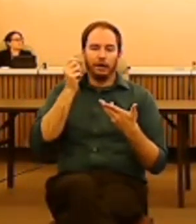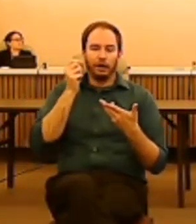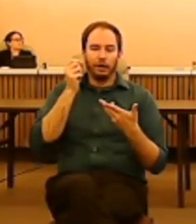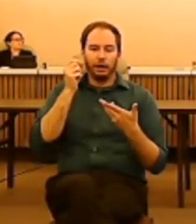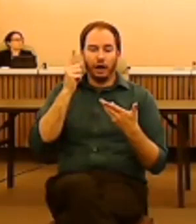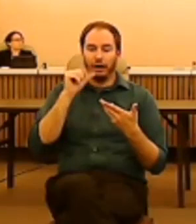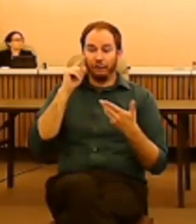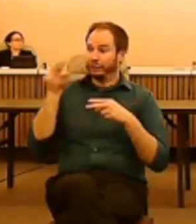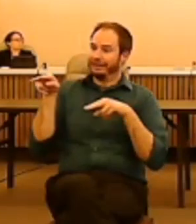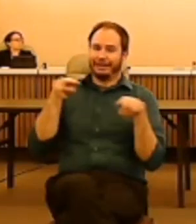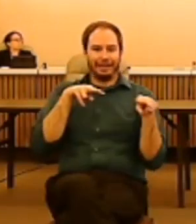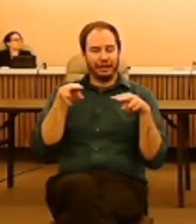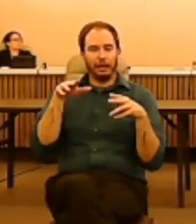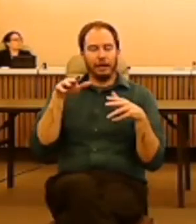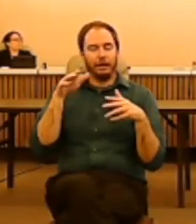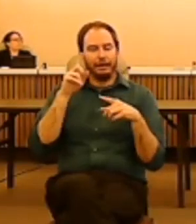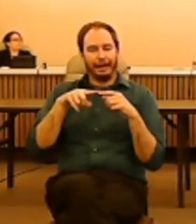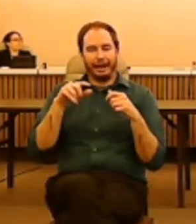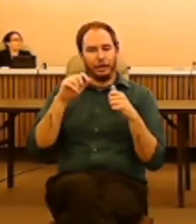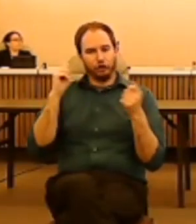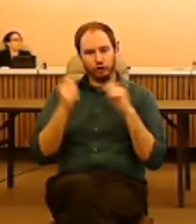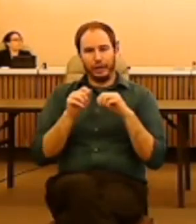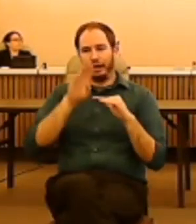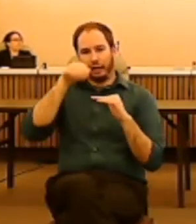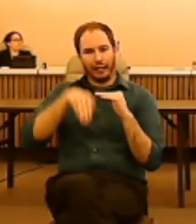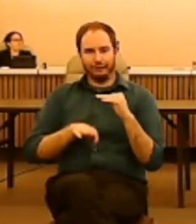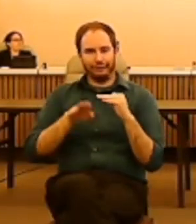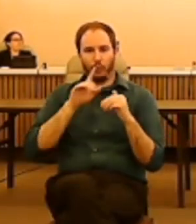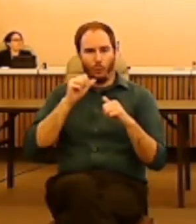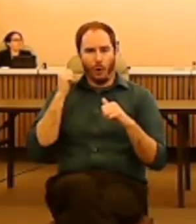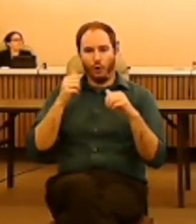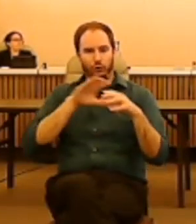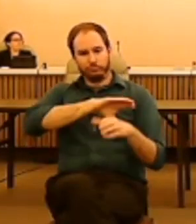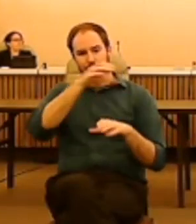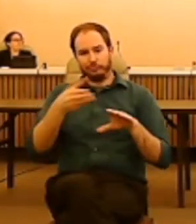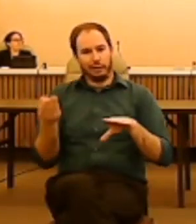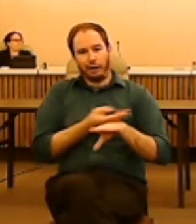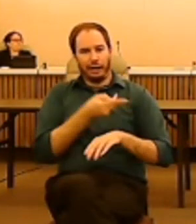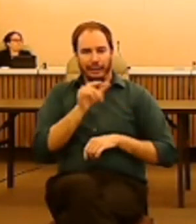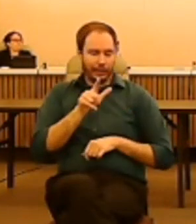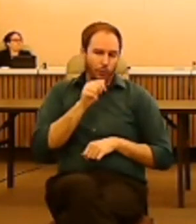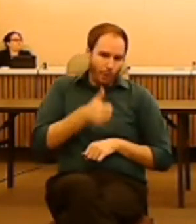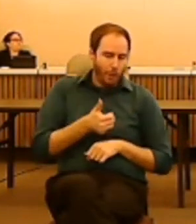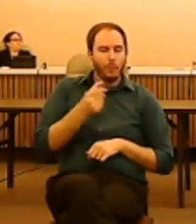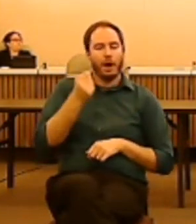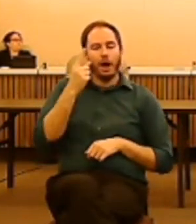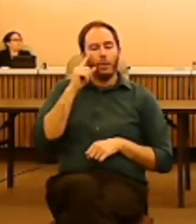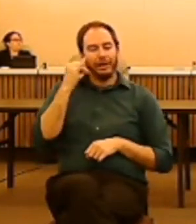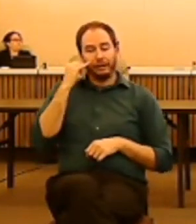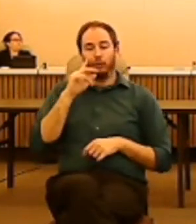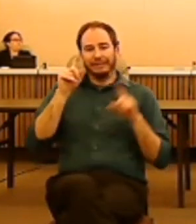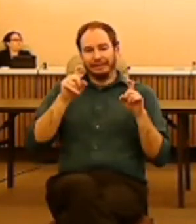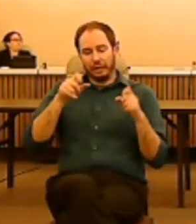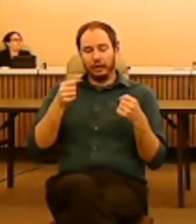sight line because they're not changing the elevations, but just in terms of like turn radiuses and things like that. If there's an area where they're seeing that